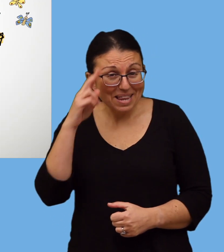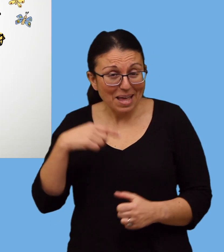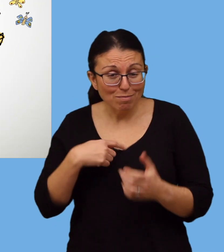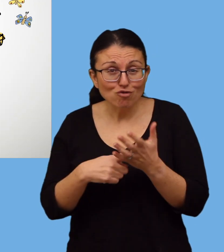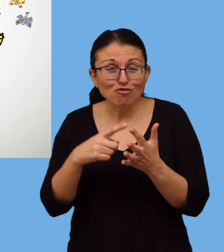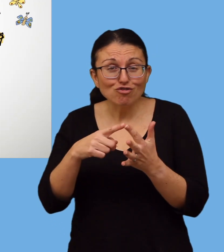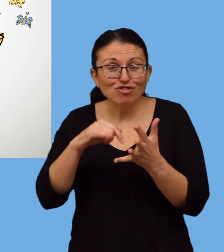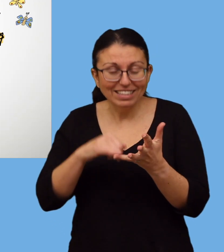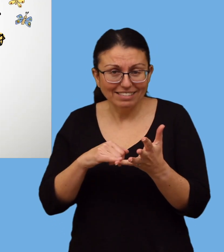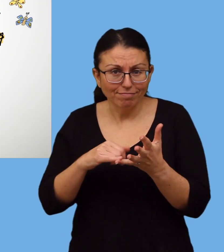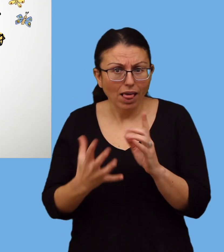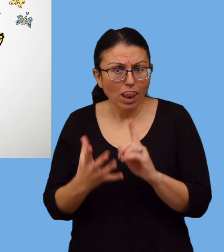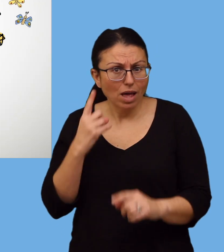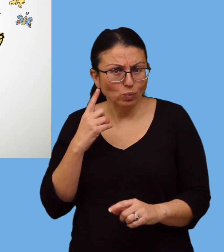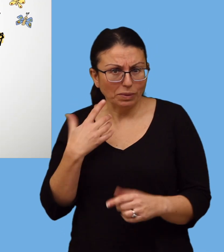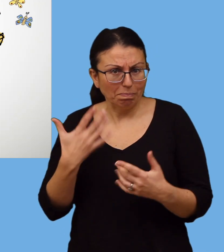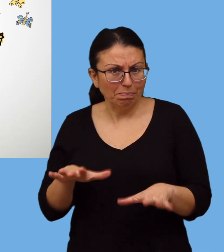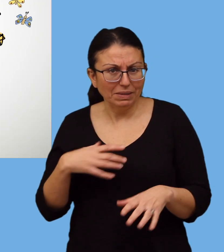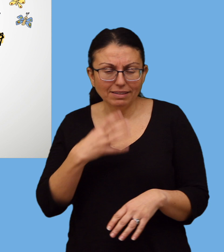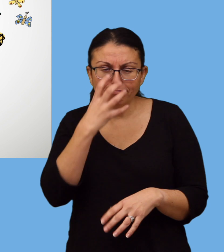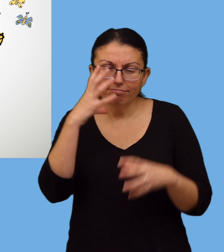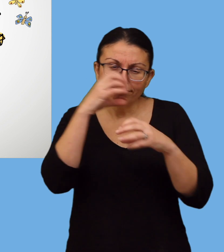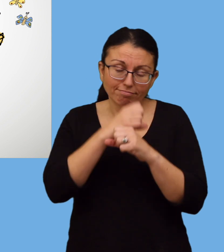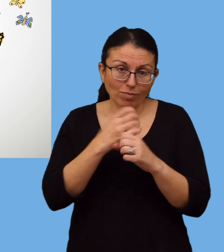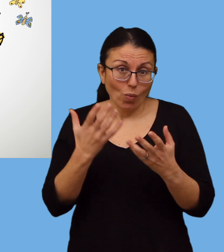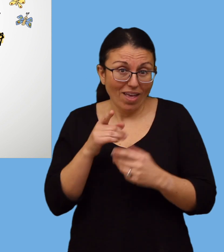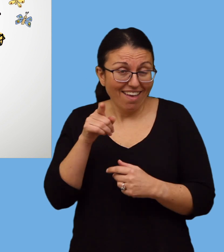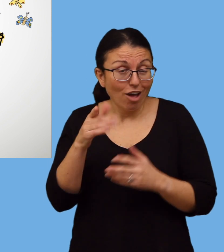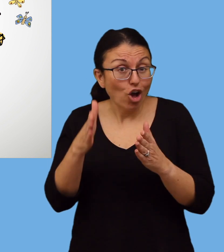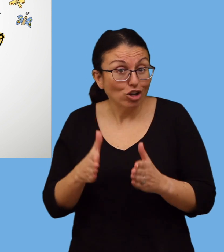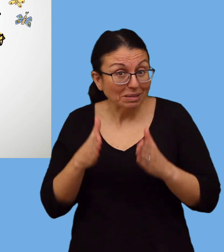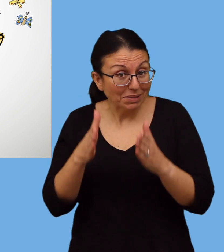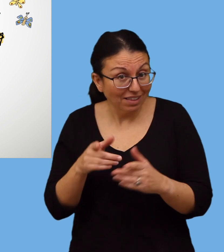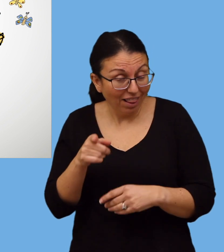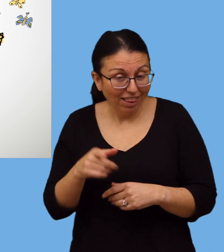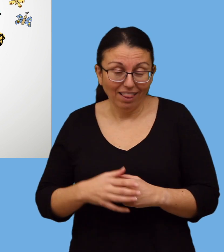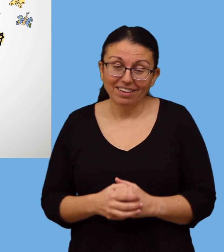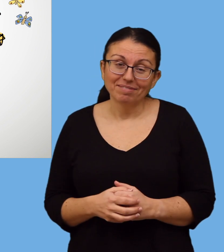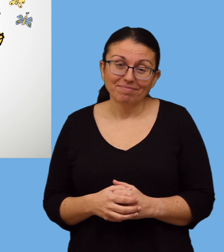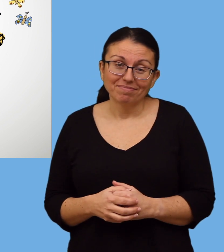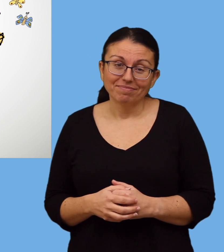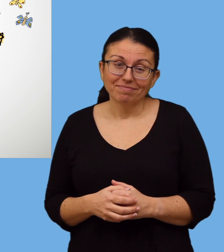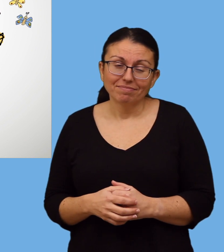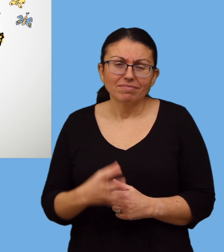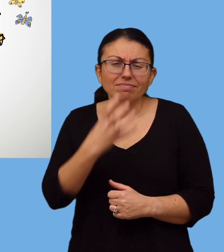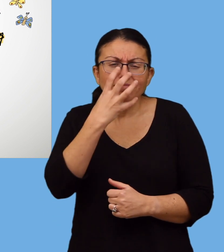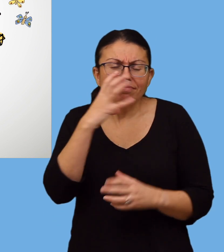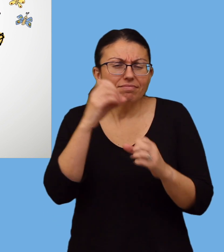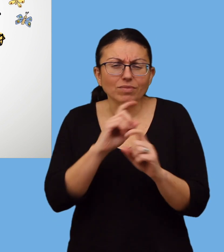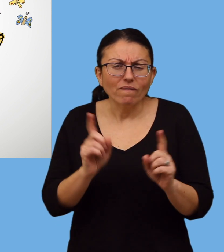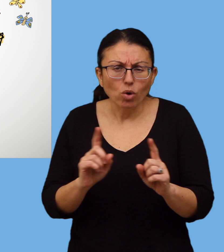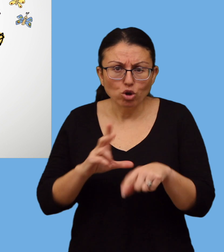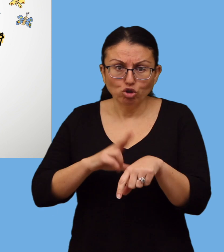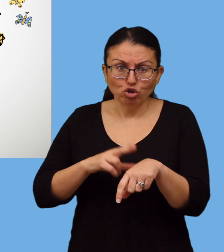Hi, I'm Rees. Last week I had an anaesthetic at the hospital. An anaesthetic is when a